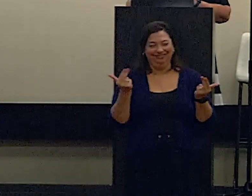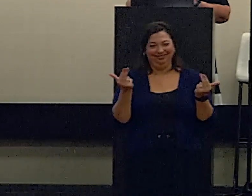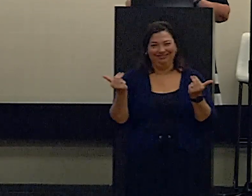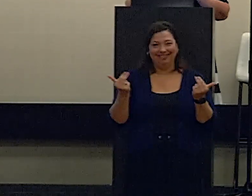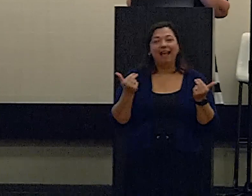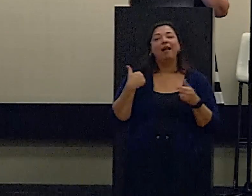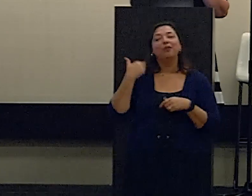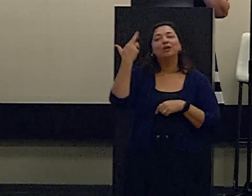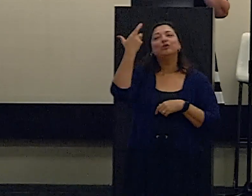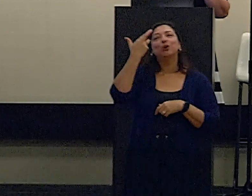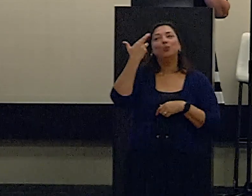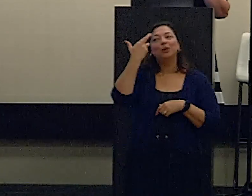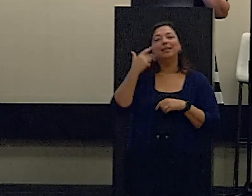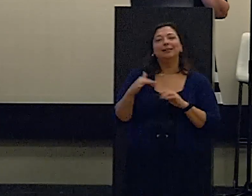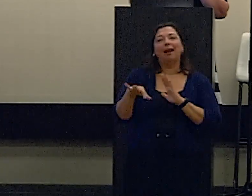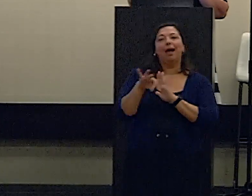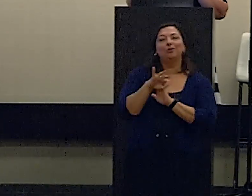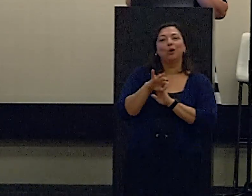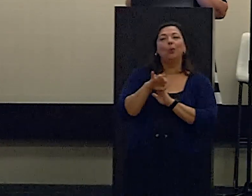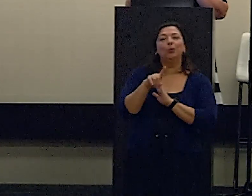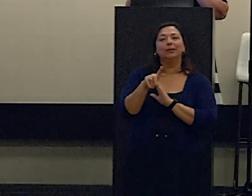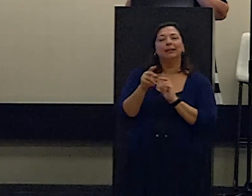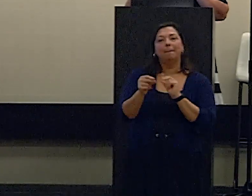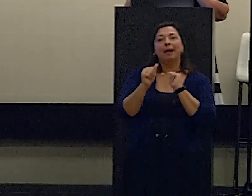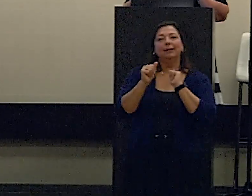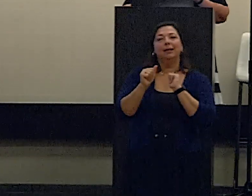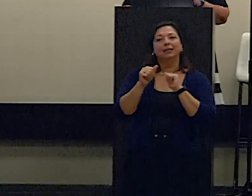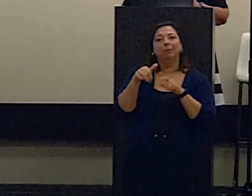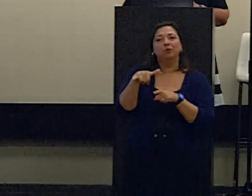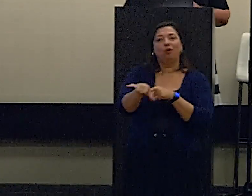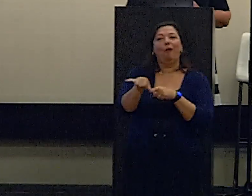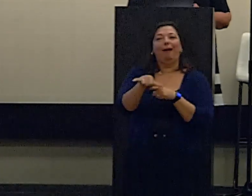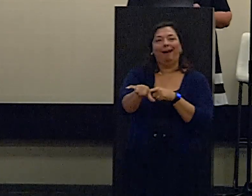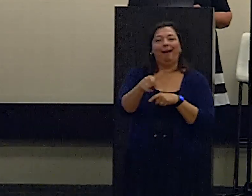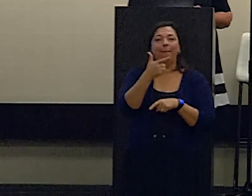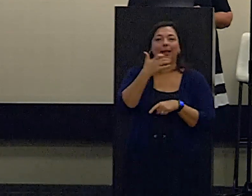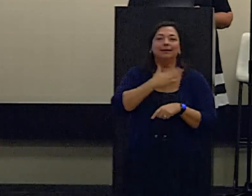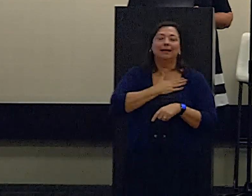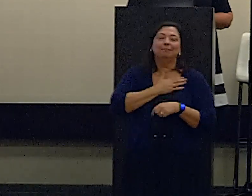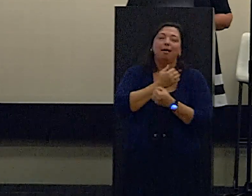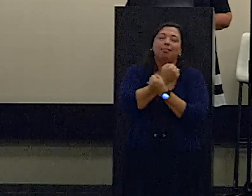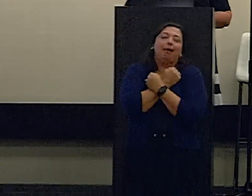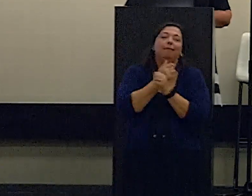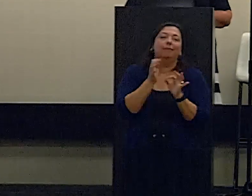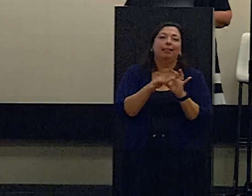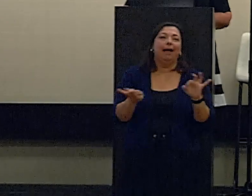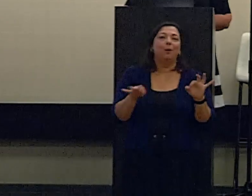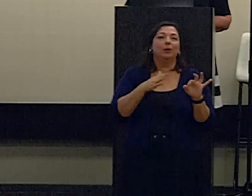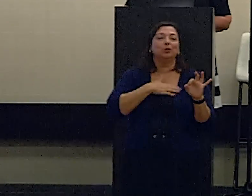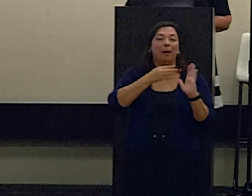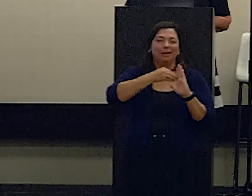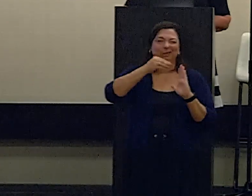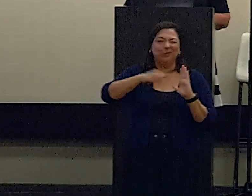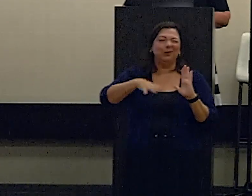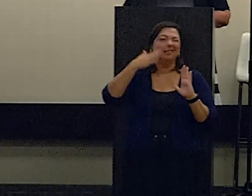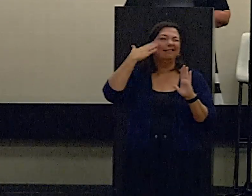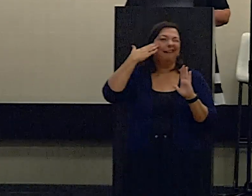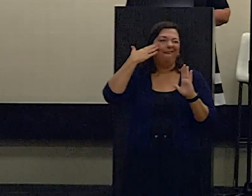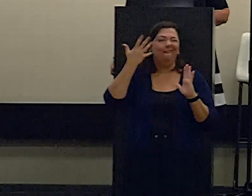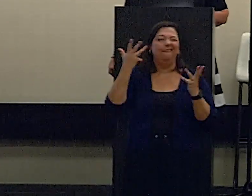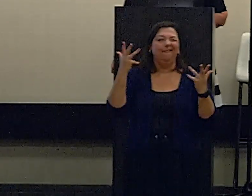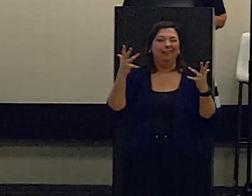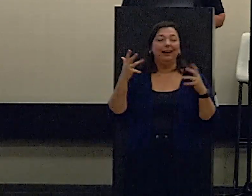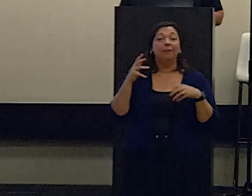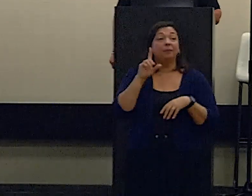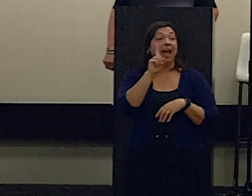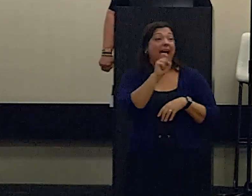There's a reason that I chose the spontaneous sarcasm, because that is my love language. And my students know it. Like, can we ask you a